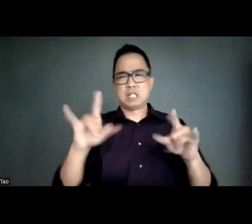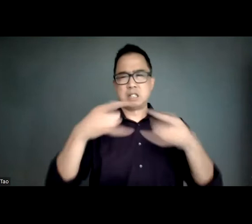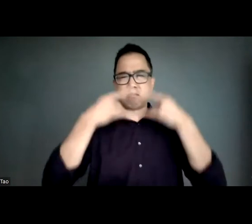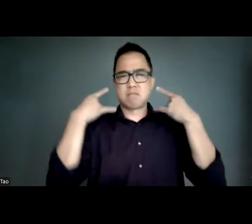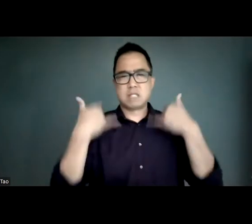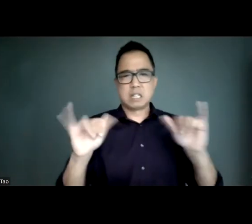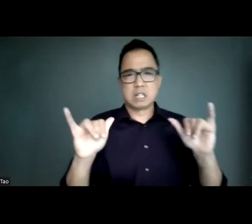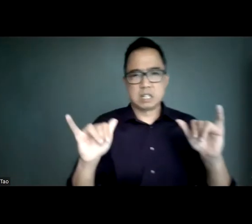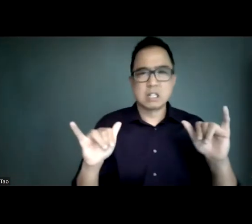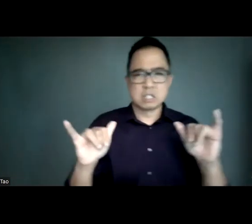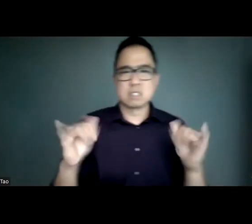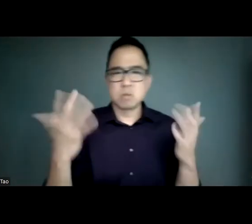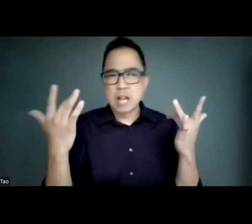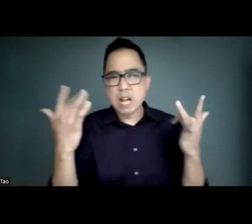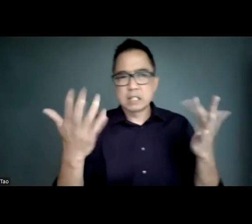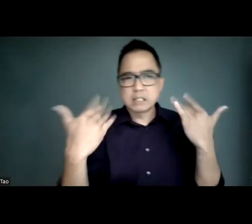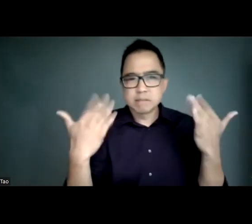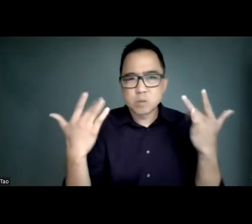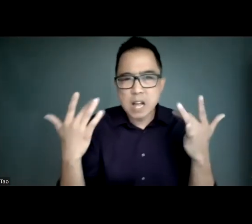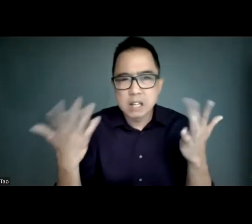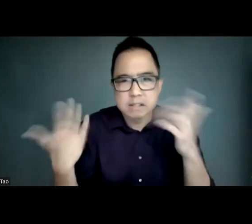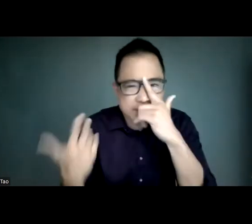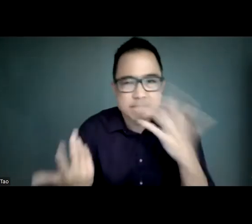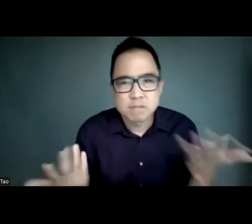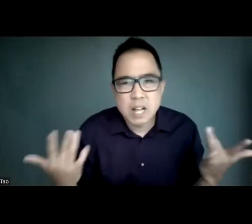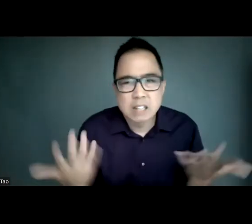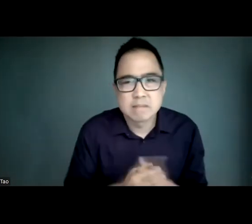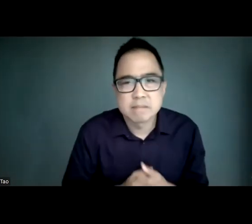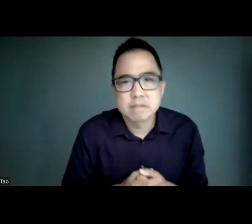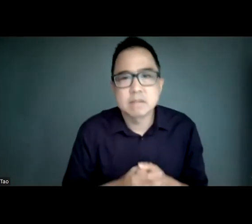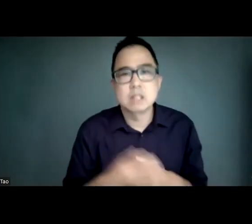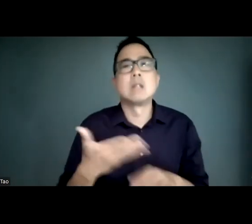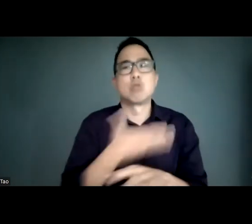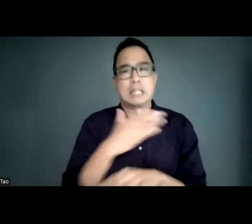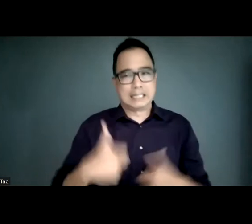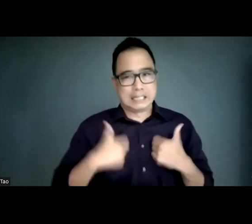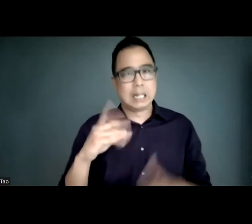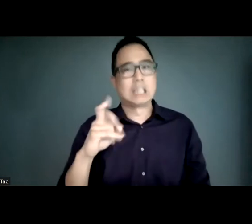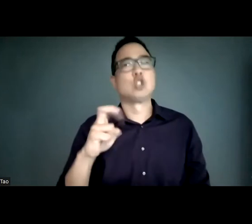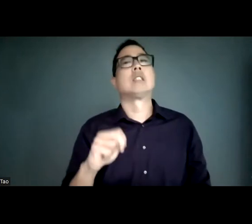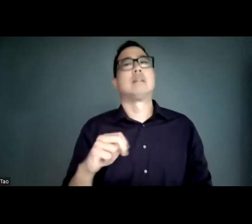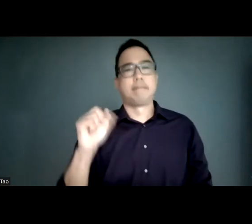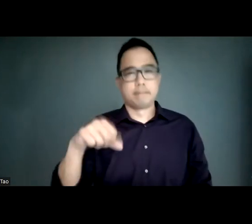The mask mandates have been lifted, but why are people still wearing masks? What do you think?